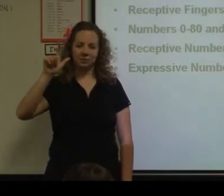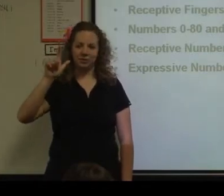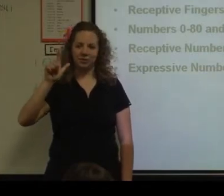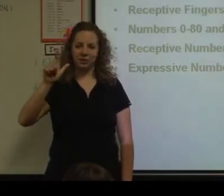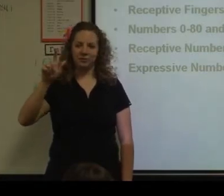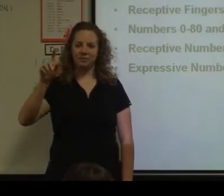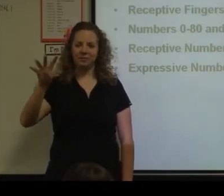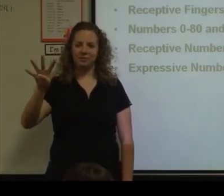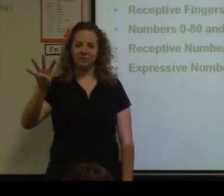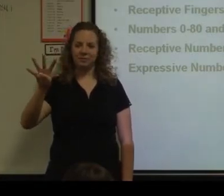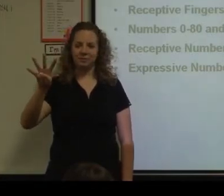24.